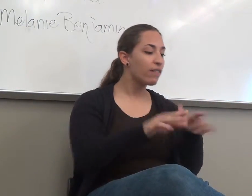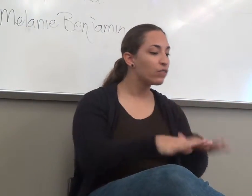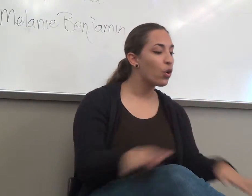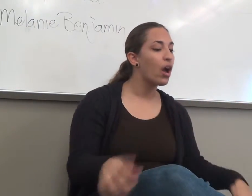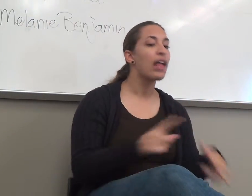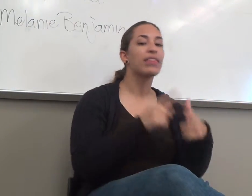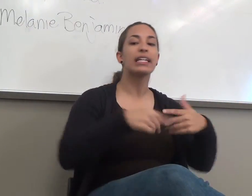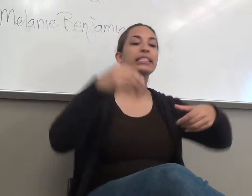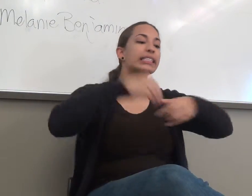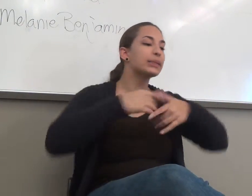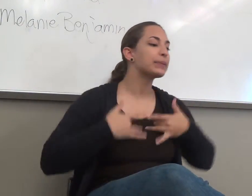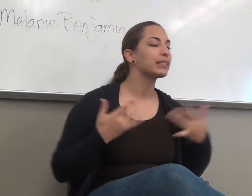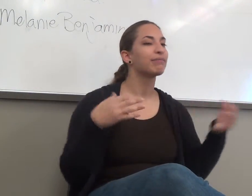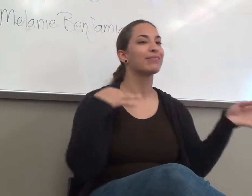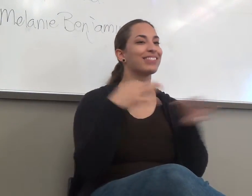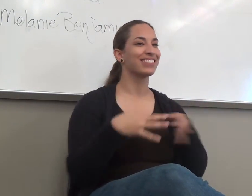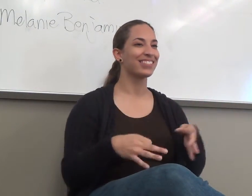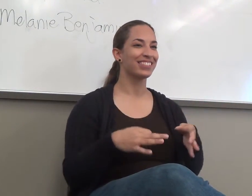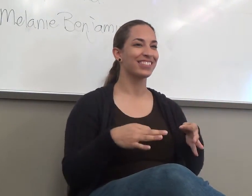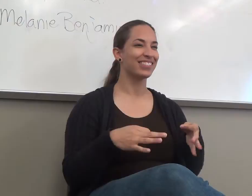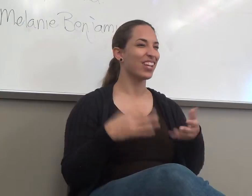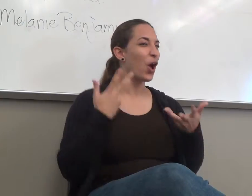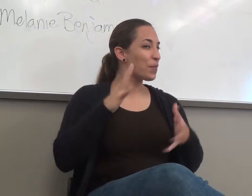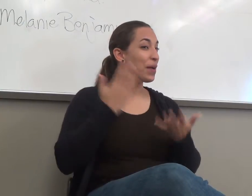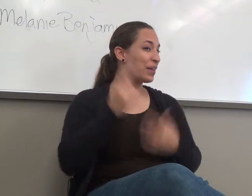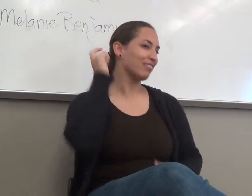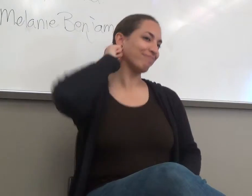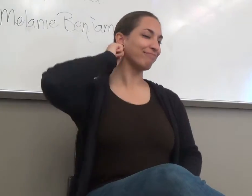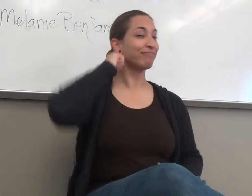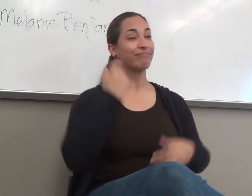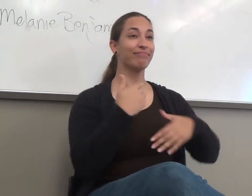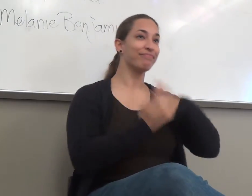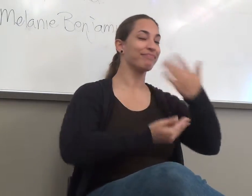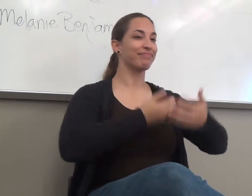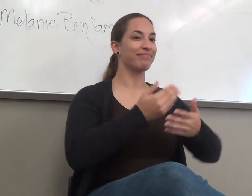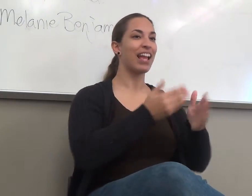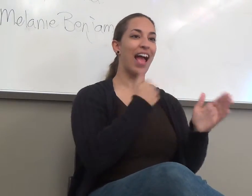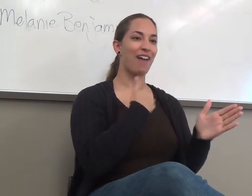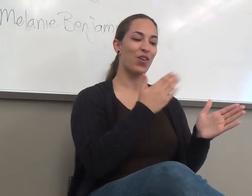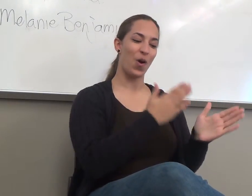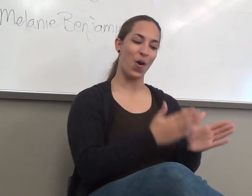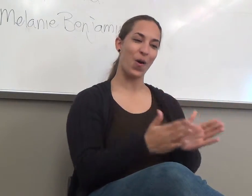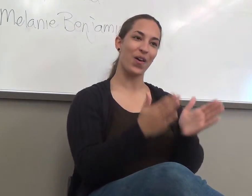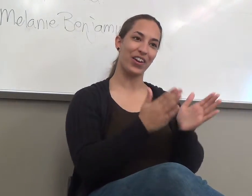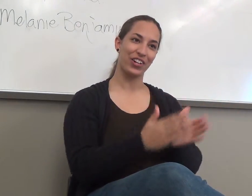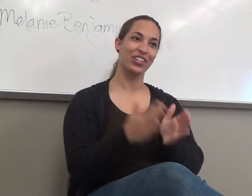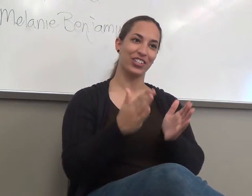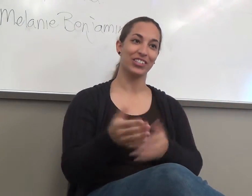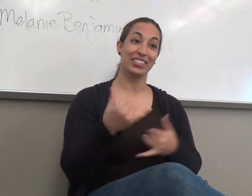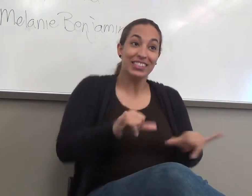saying? There is a kind of an order there. So what they're saying about your narrative